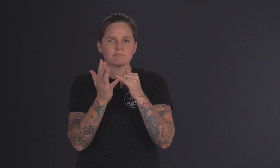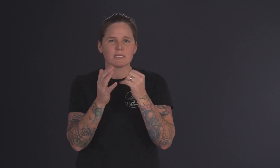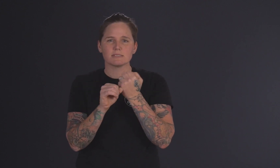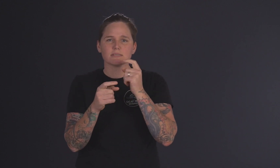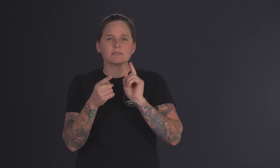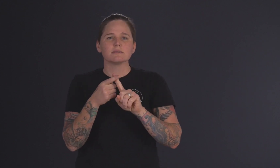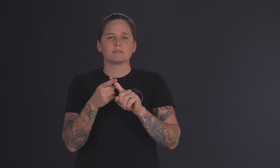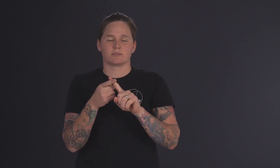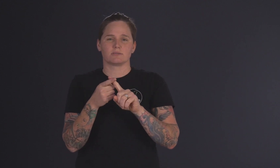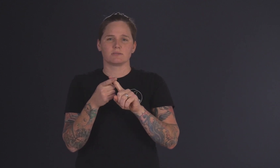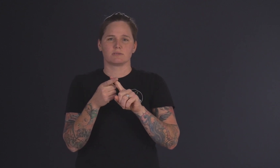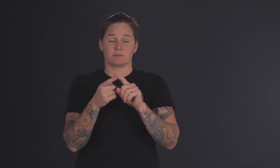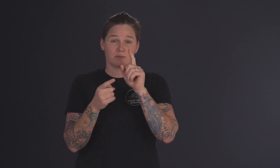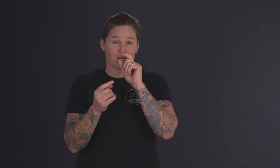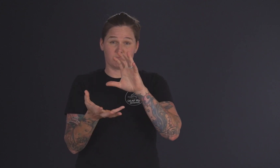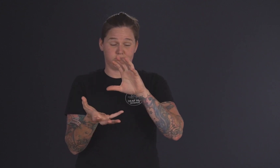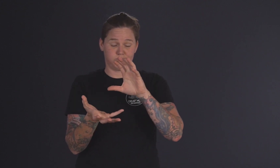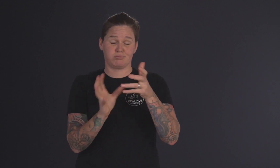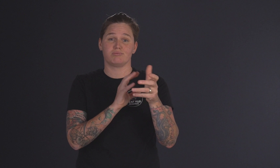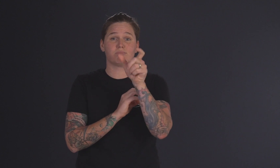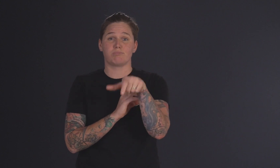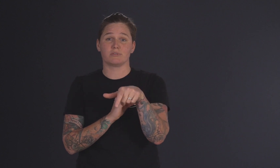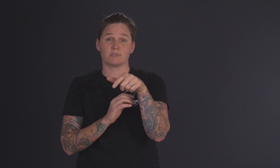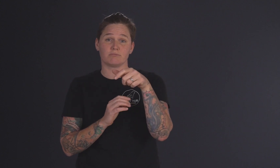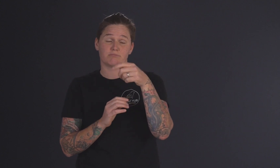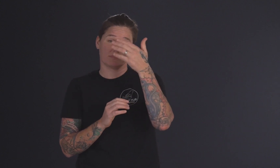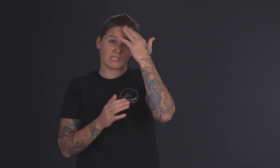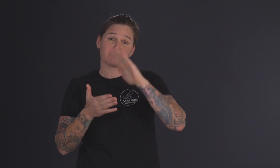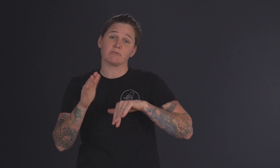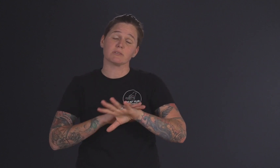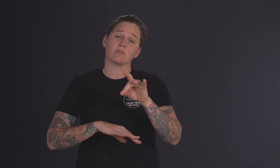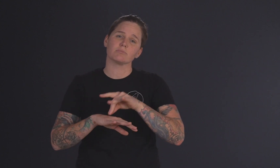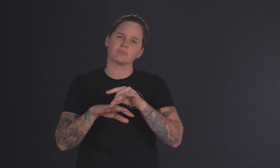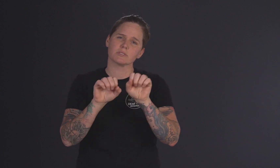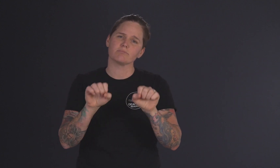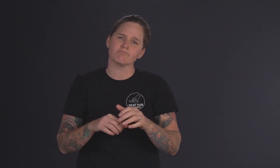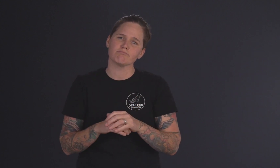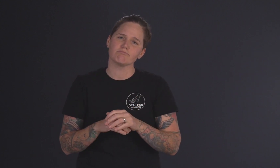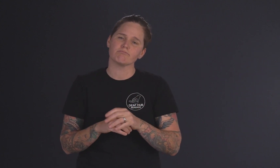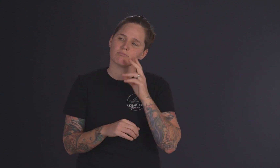the slightest translation error can lead to a truly terrible hospital experience. Let's hear some more from